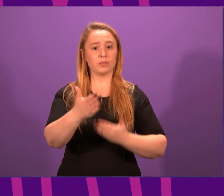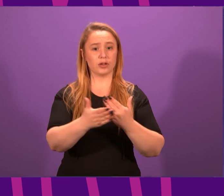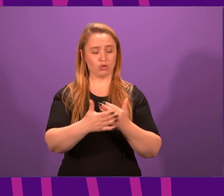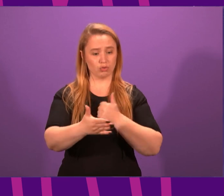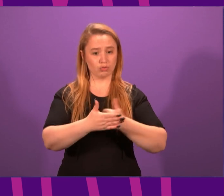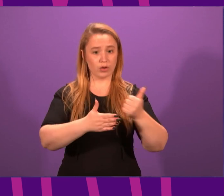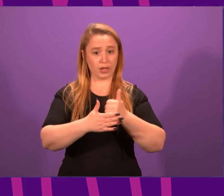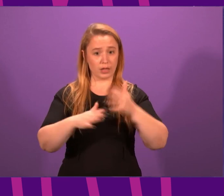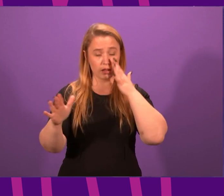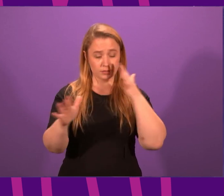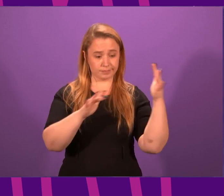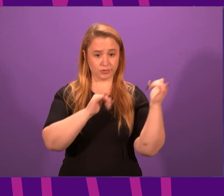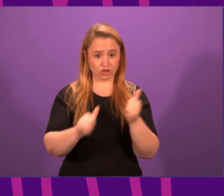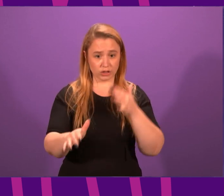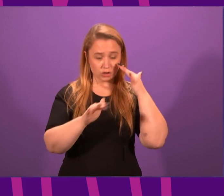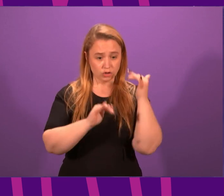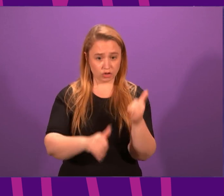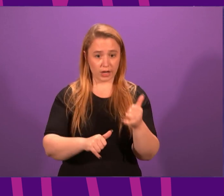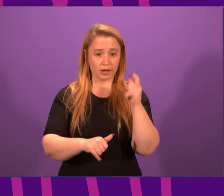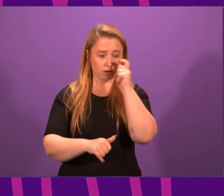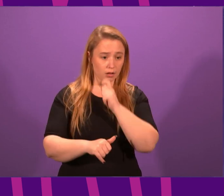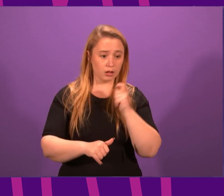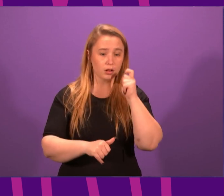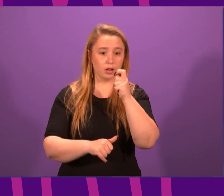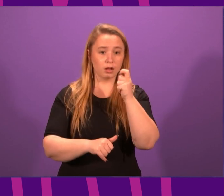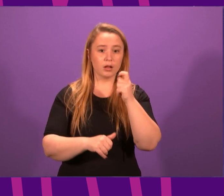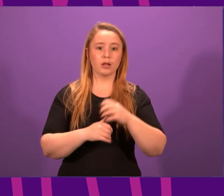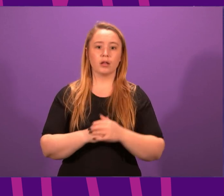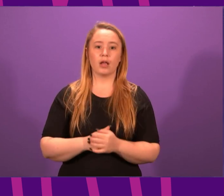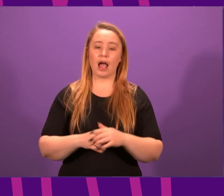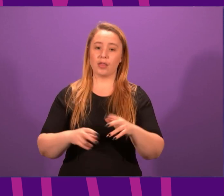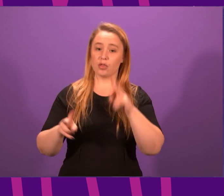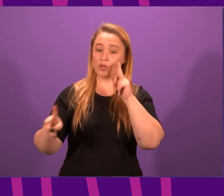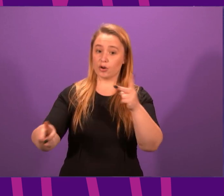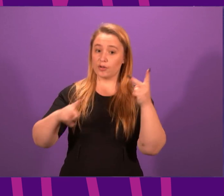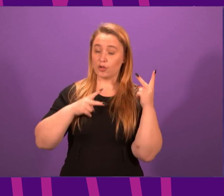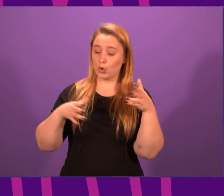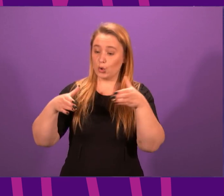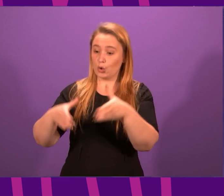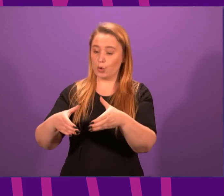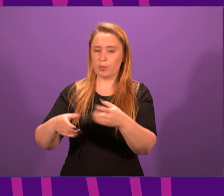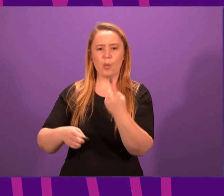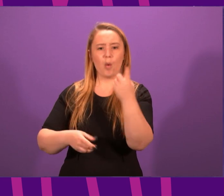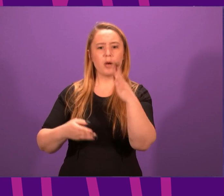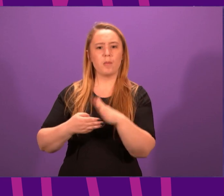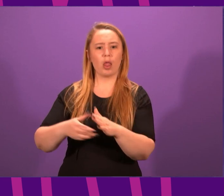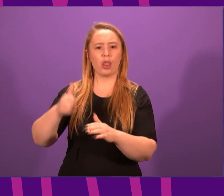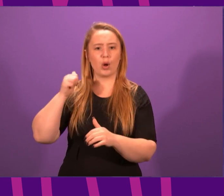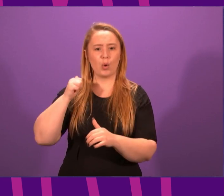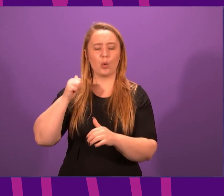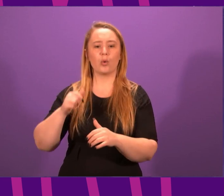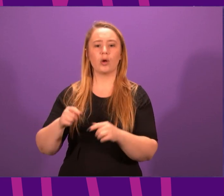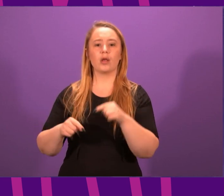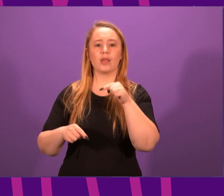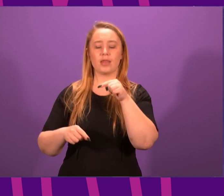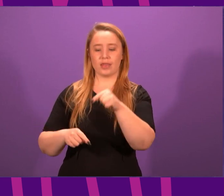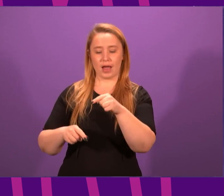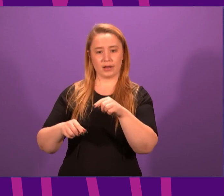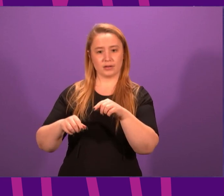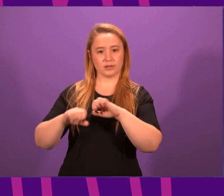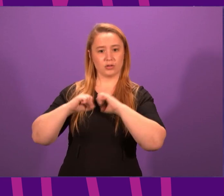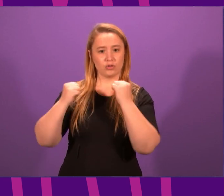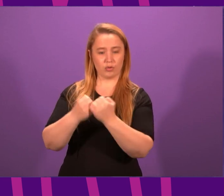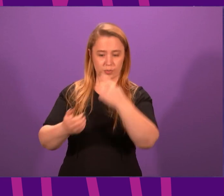that approach to begin. And the nosocomial review group that decided just about a month ago to base its